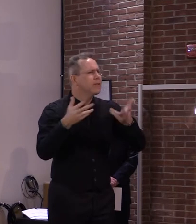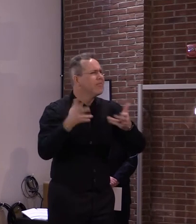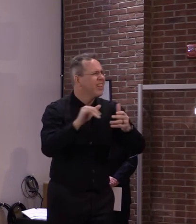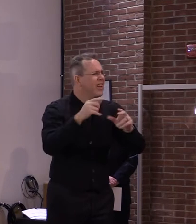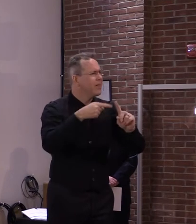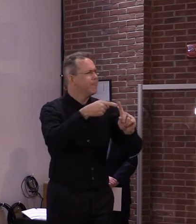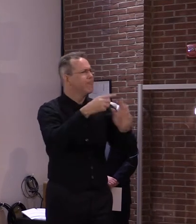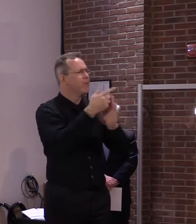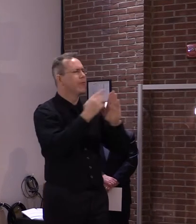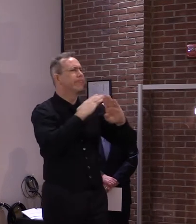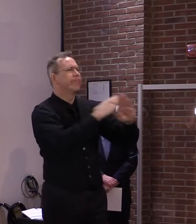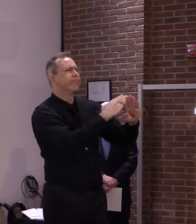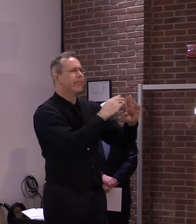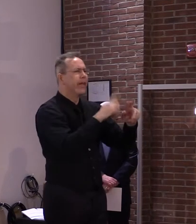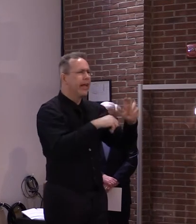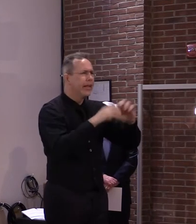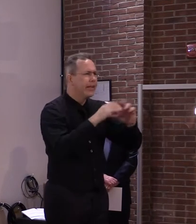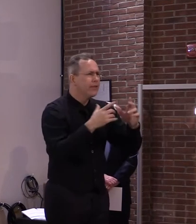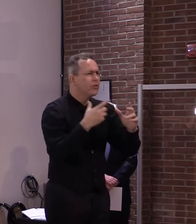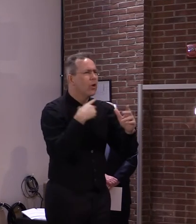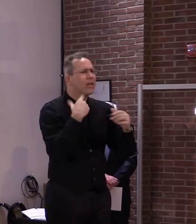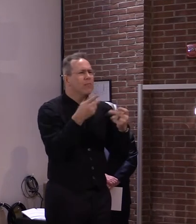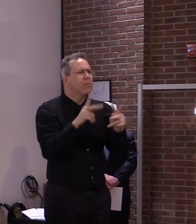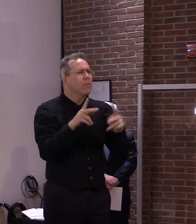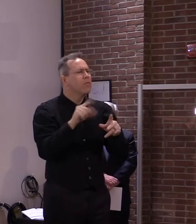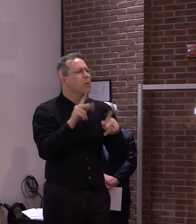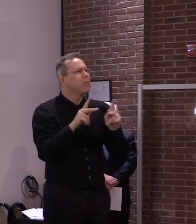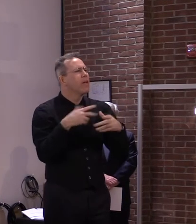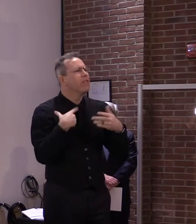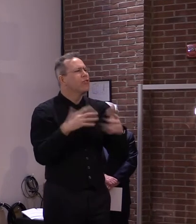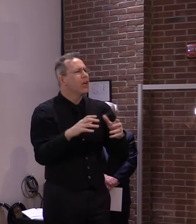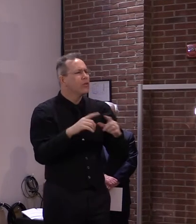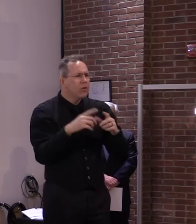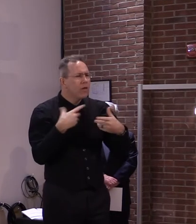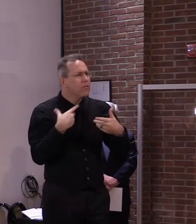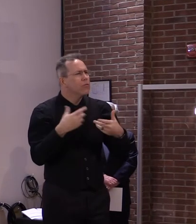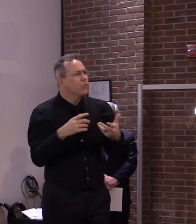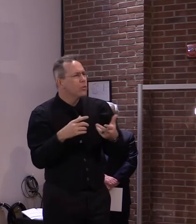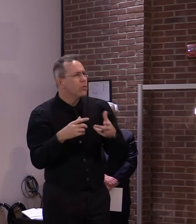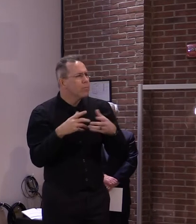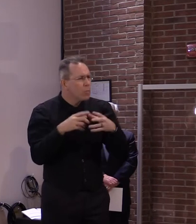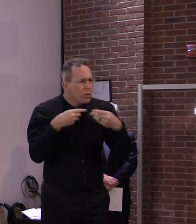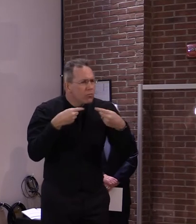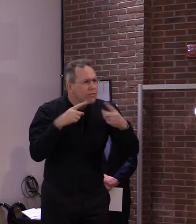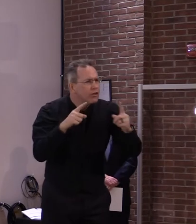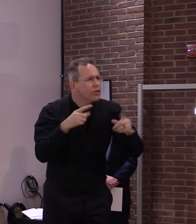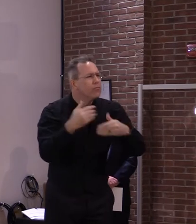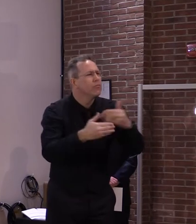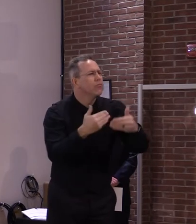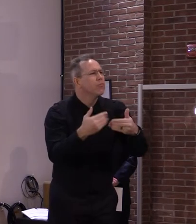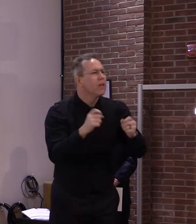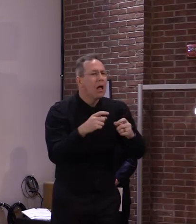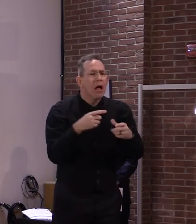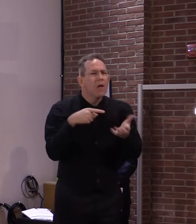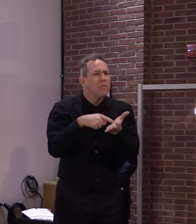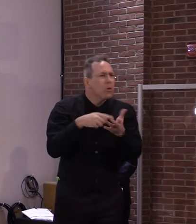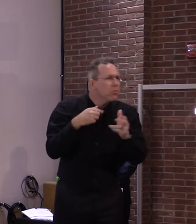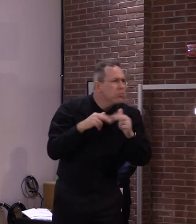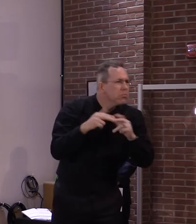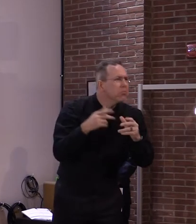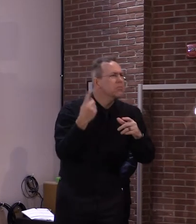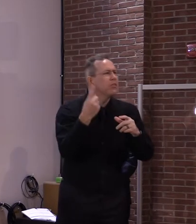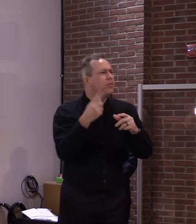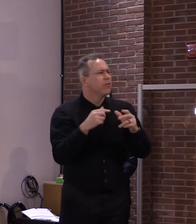vermonters the benefit of of that efficiency and cost controls and so forth we just think there's a better way of doing uh